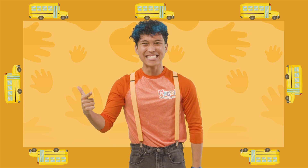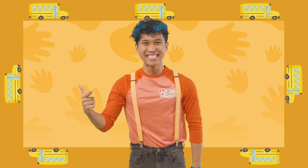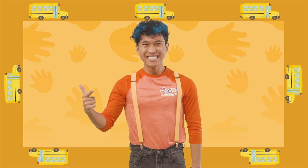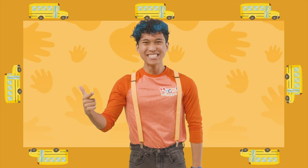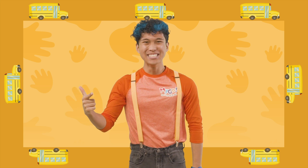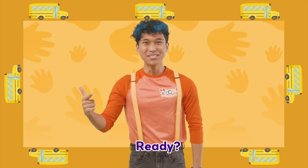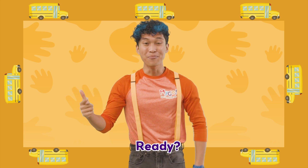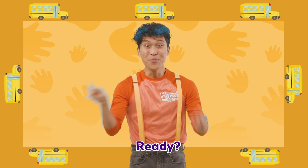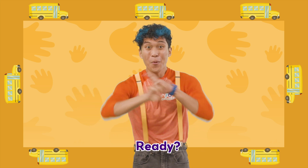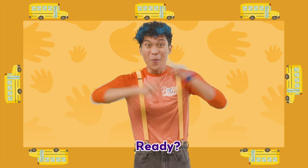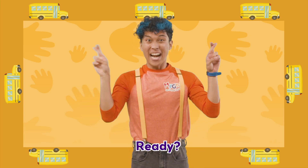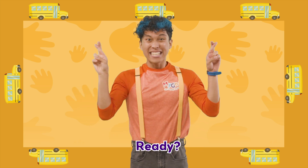Ready?